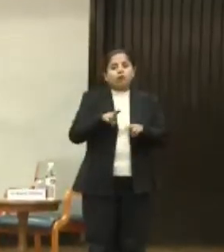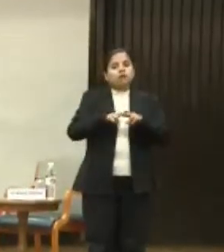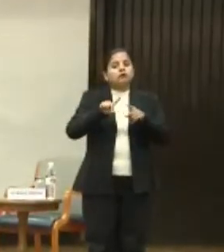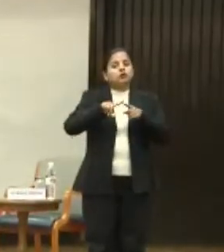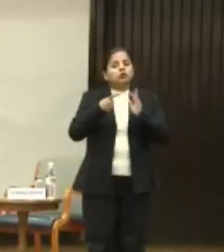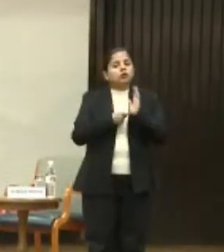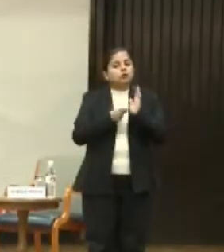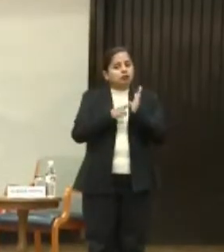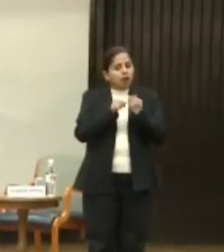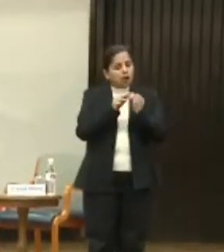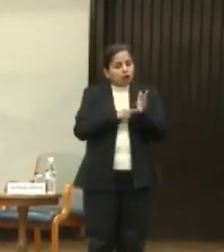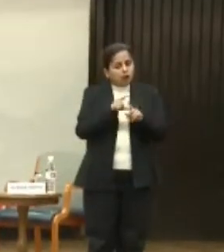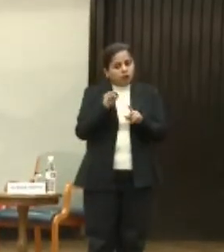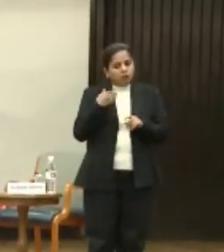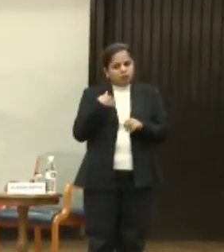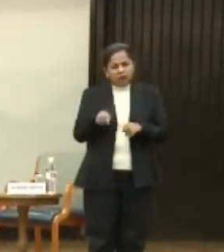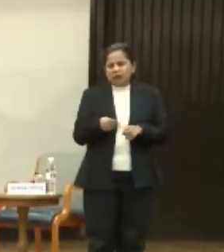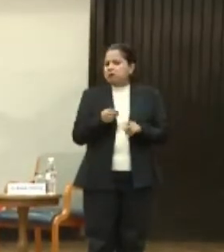Soto, we have done